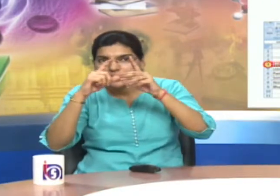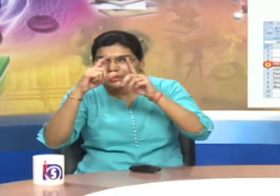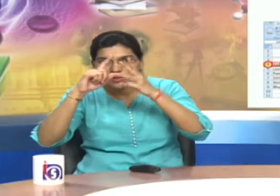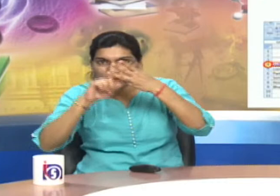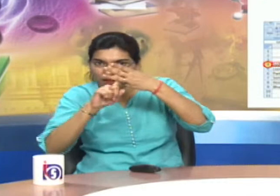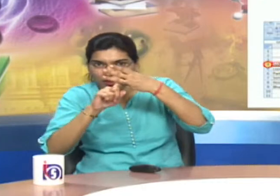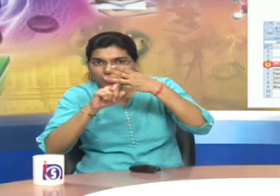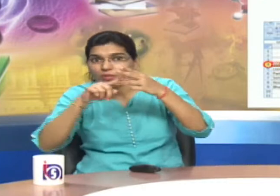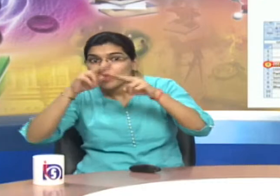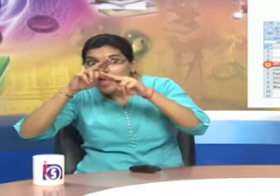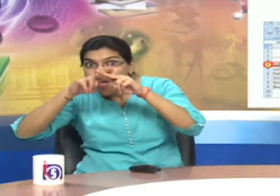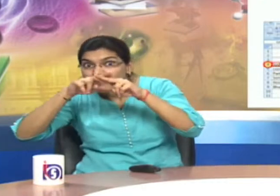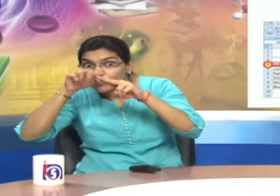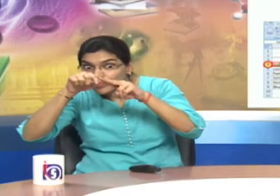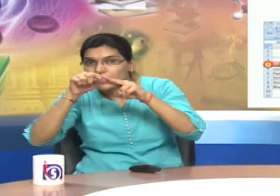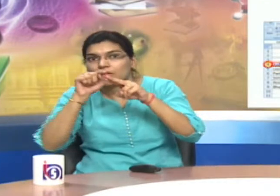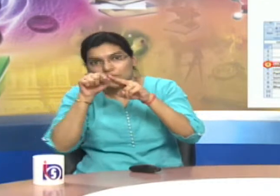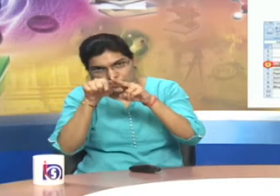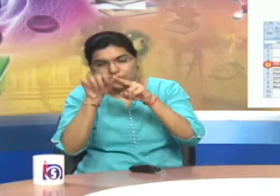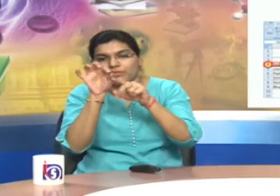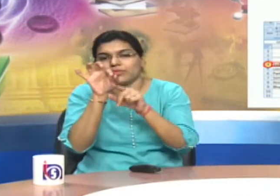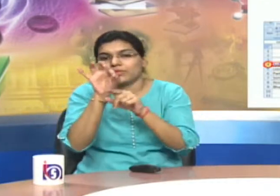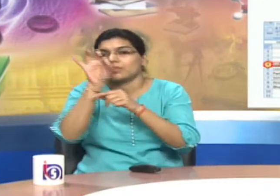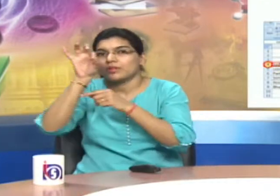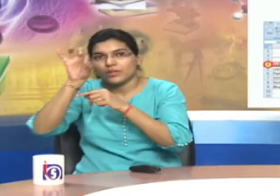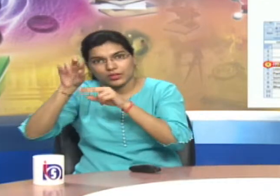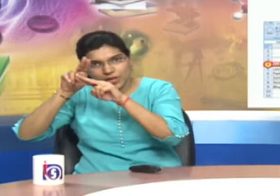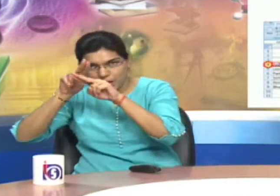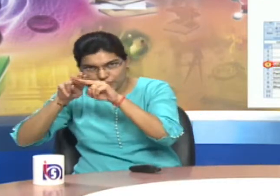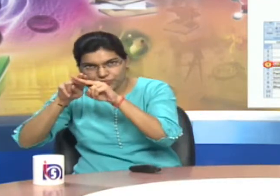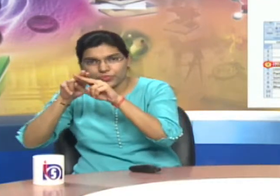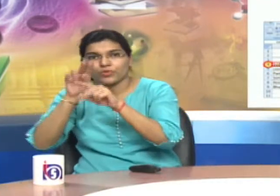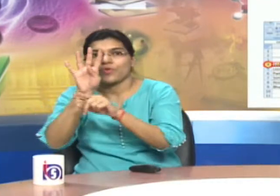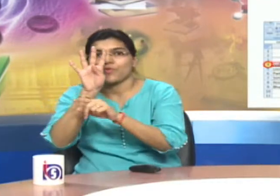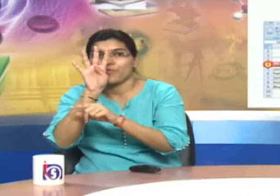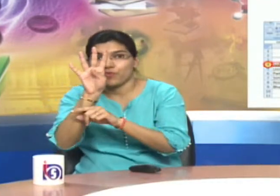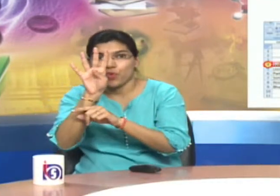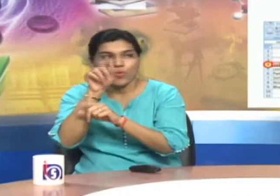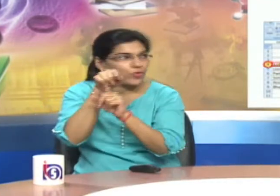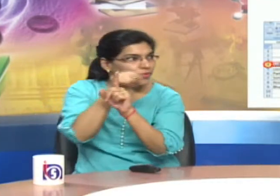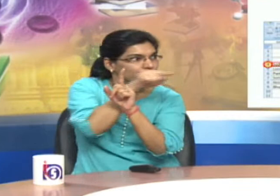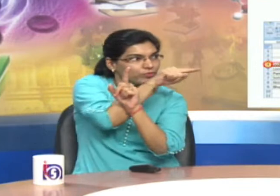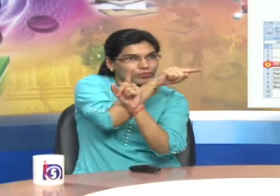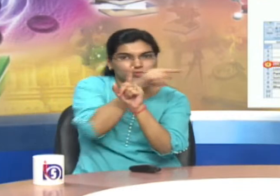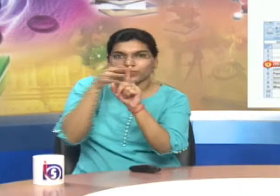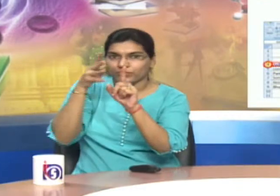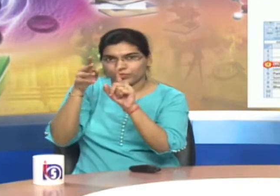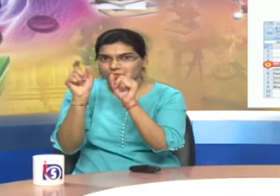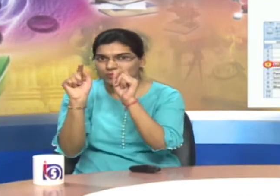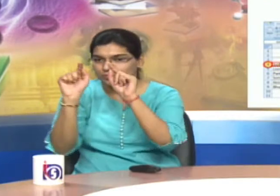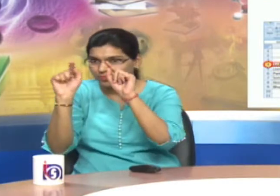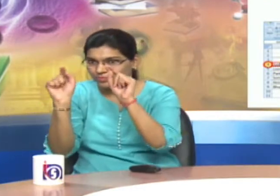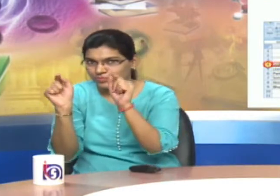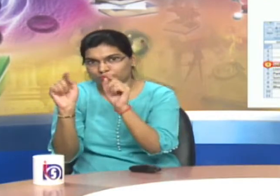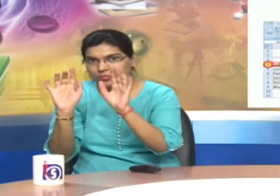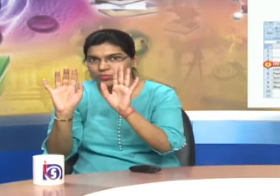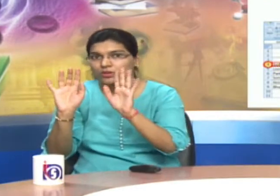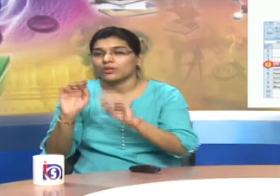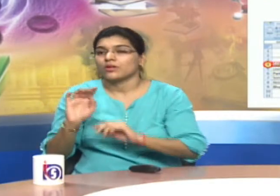marks are beginning, that cell is B4 and the last cell is E4. So, the range